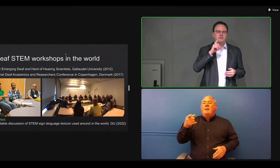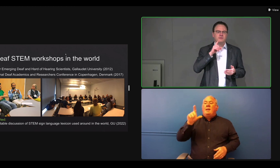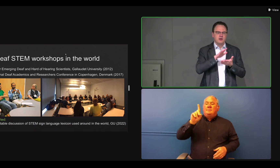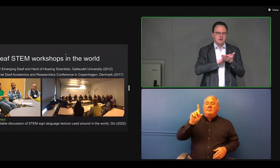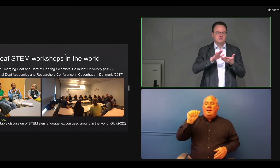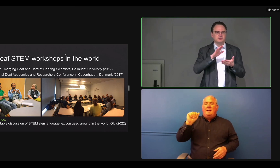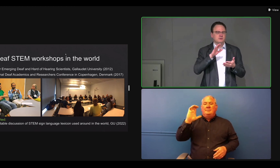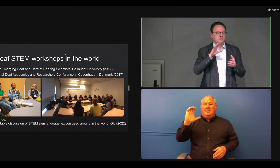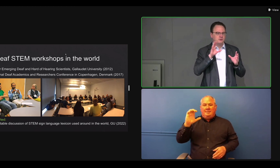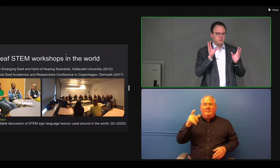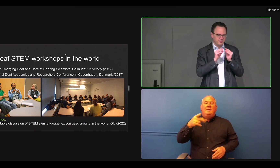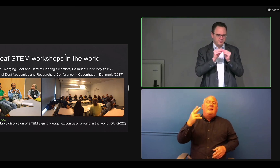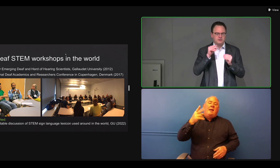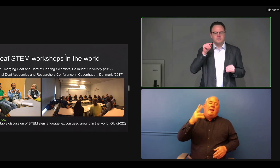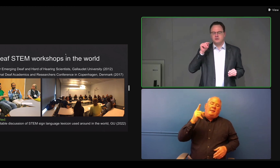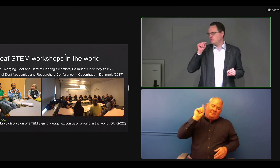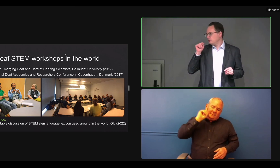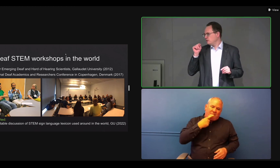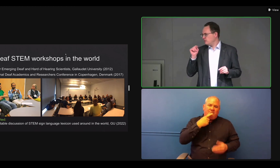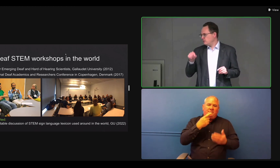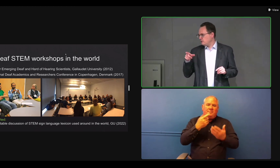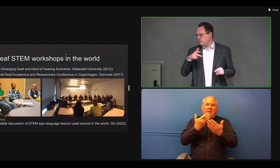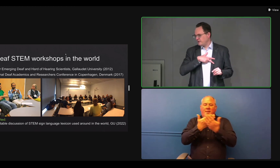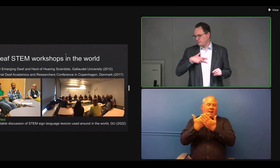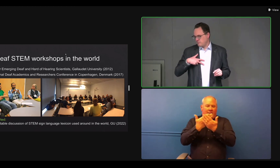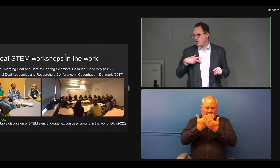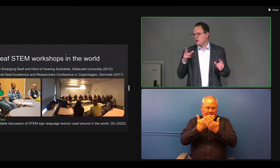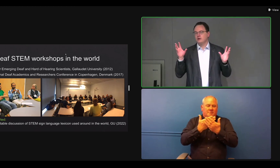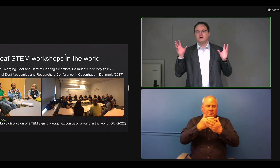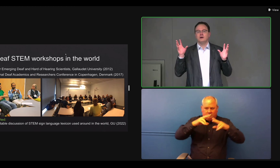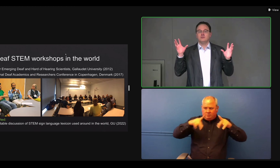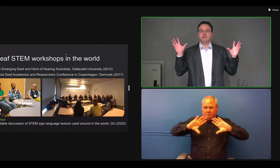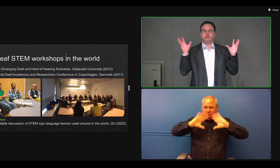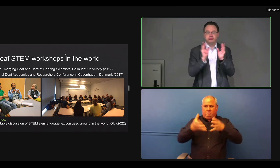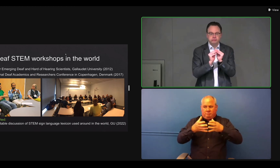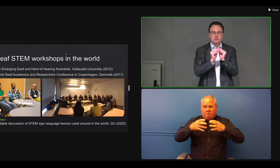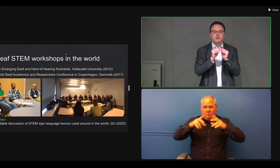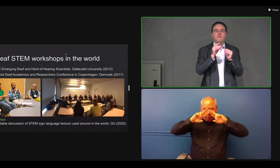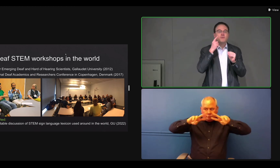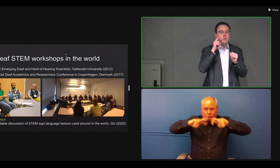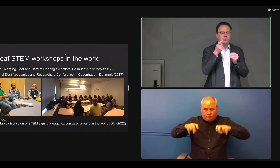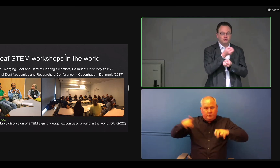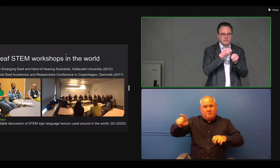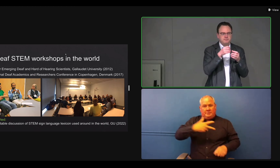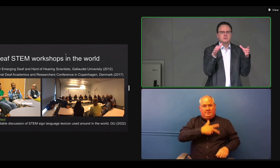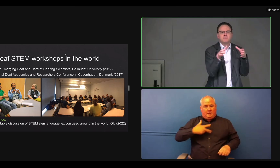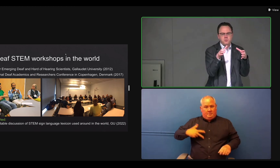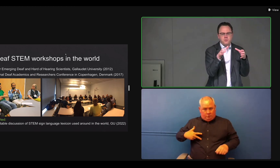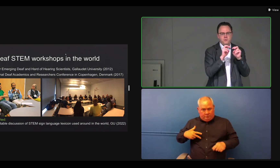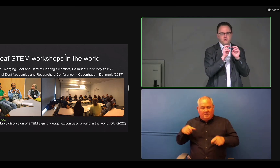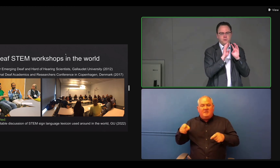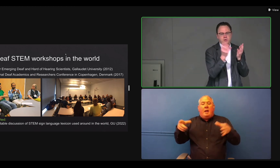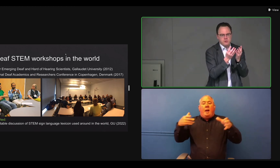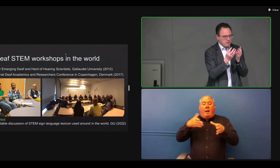There's also the Deaf Academics Conference, DAC, that occurred in Denmark most